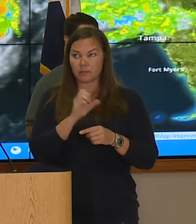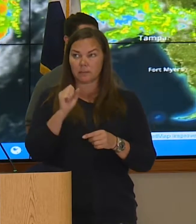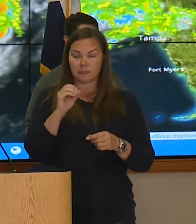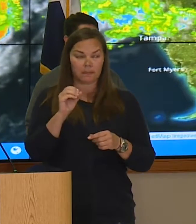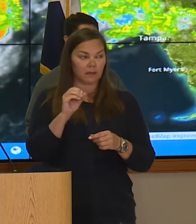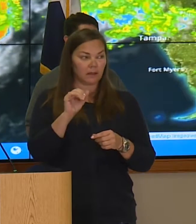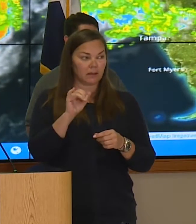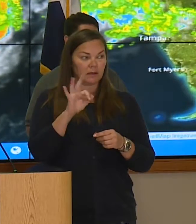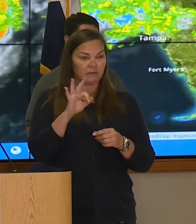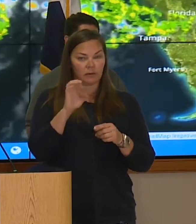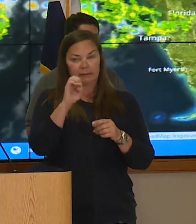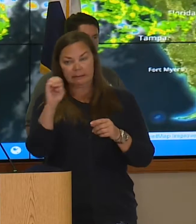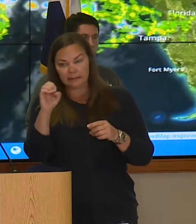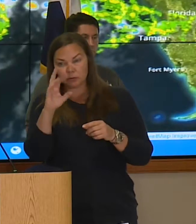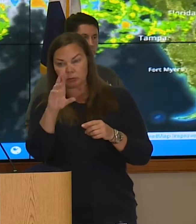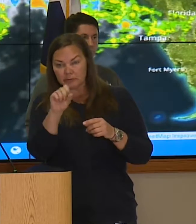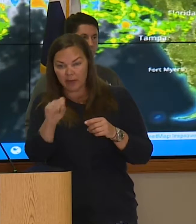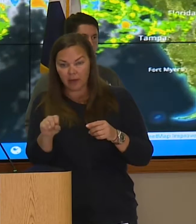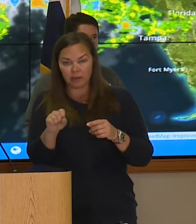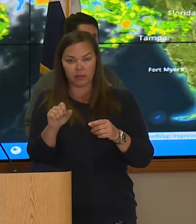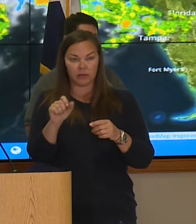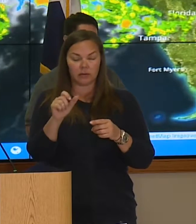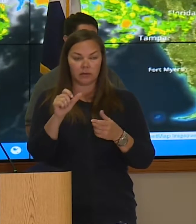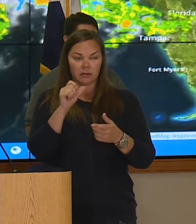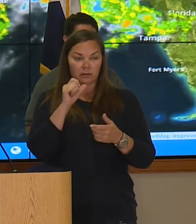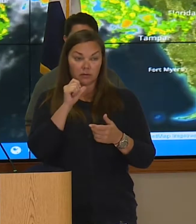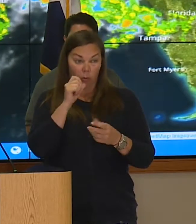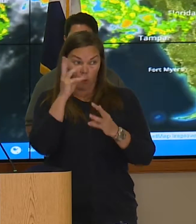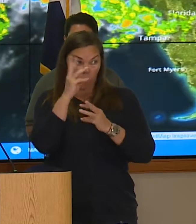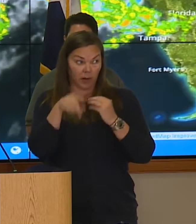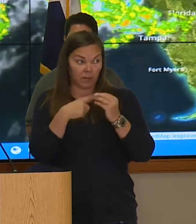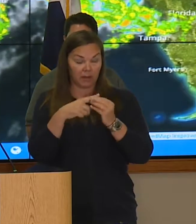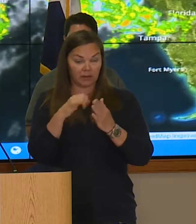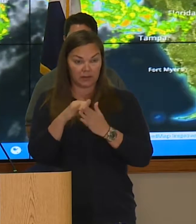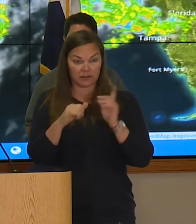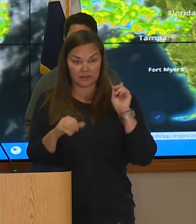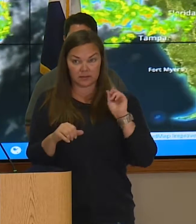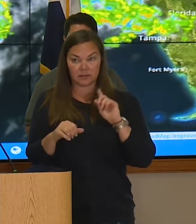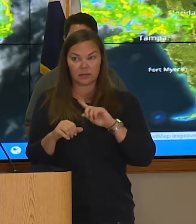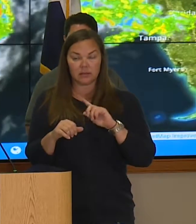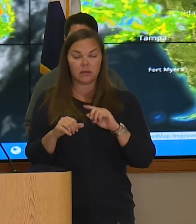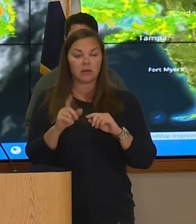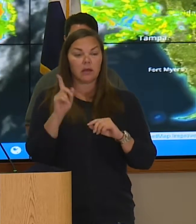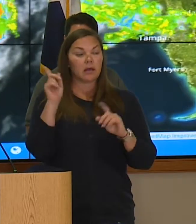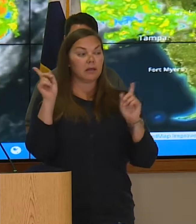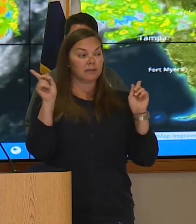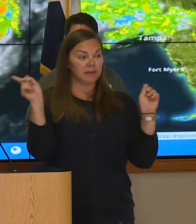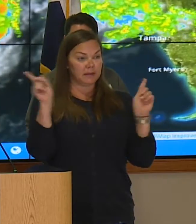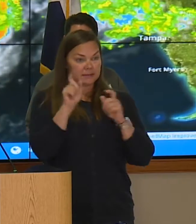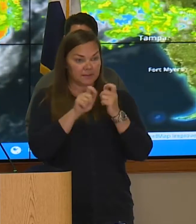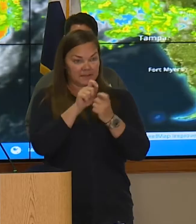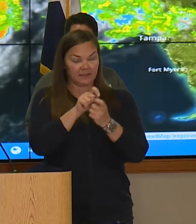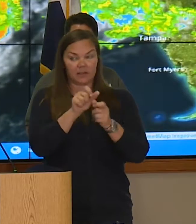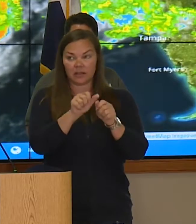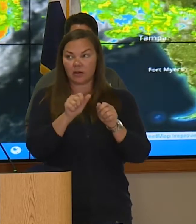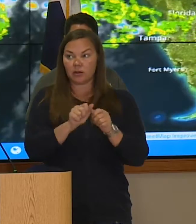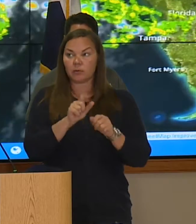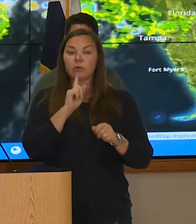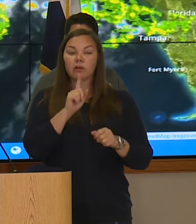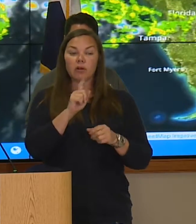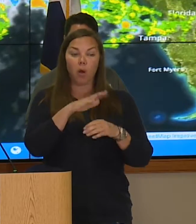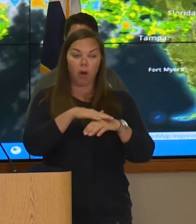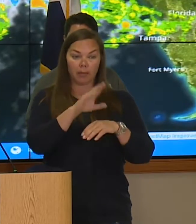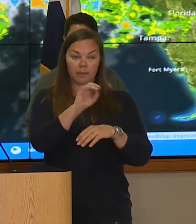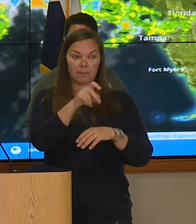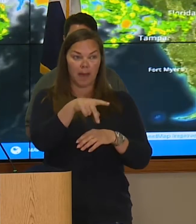you're like east or south, you shouldn't worry about this. These particular neighborhoods were in that colored section of the